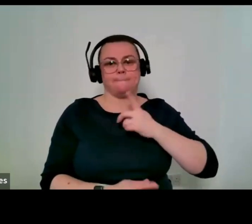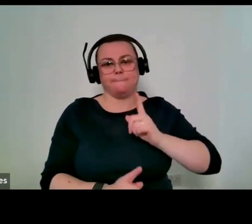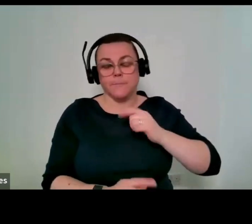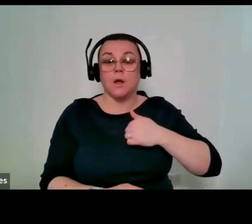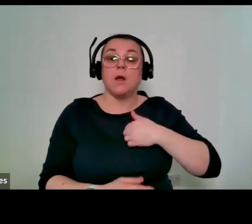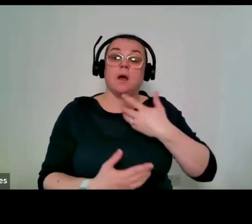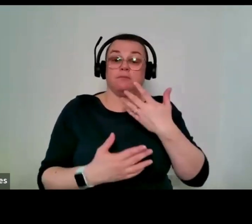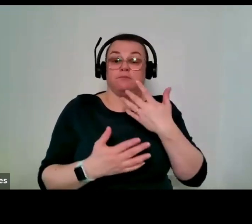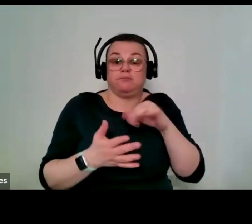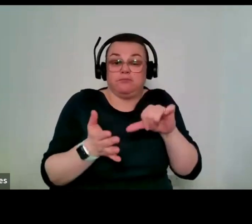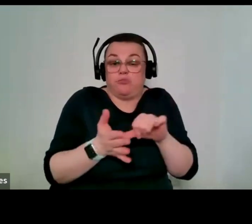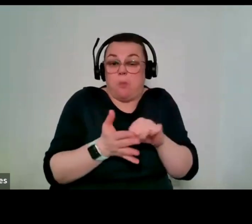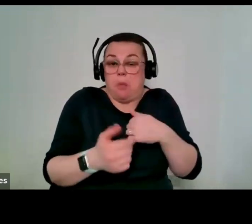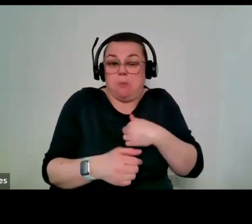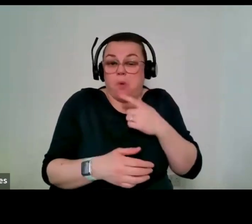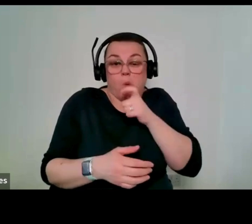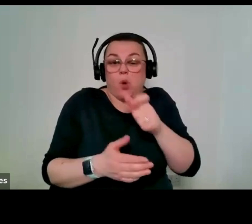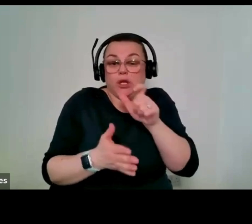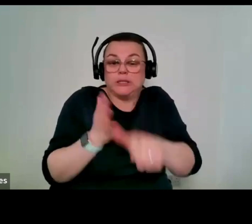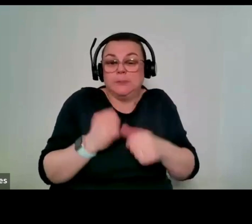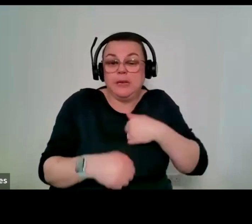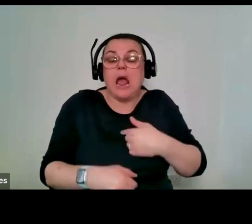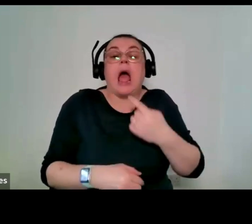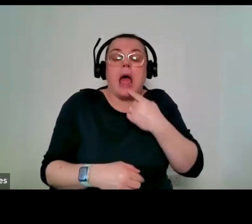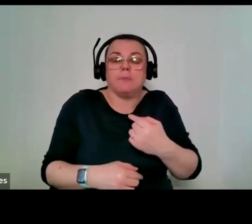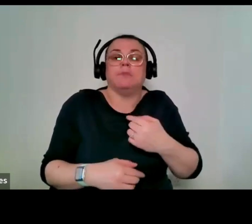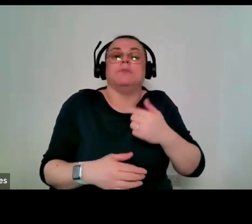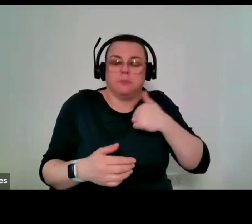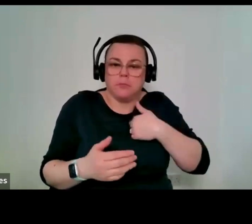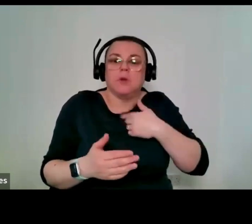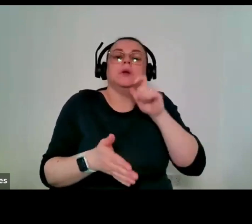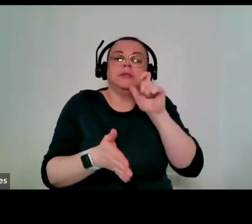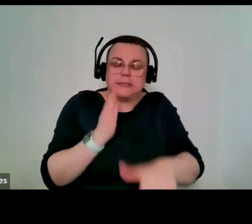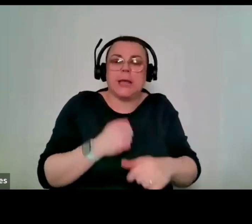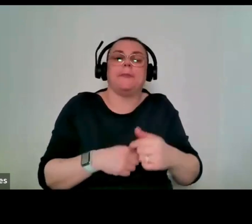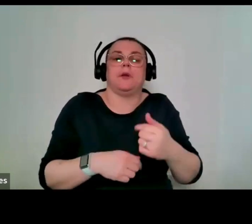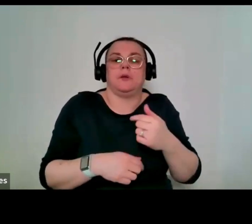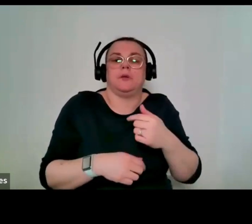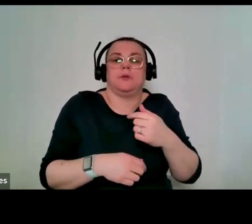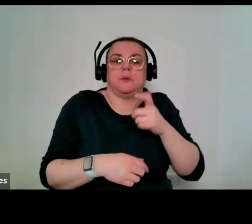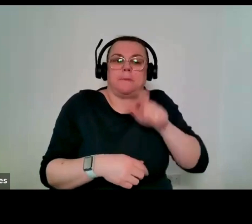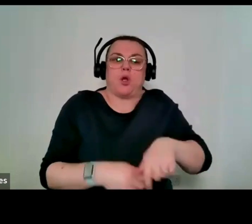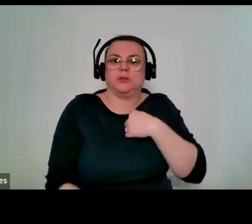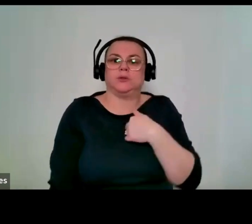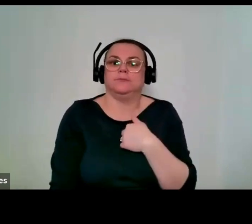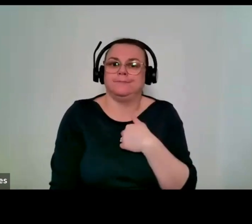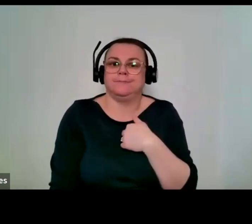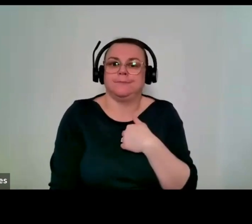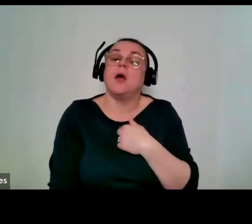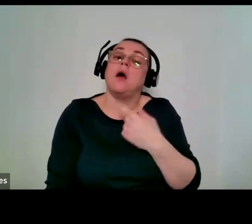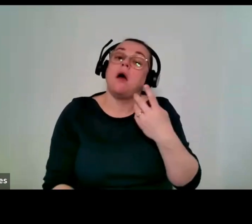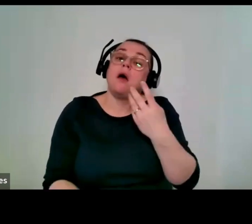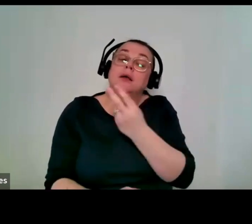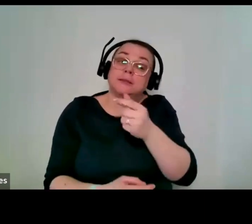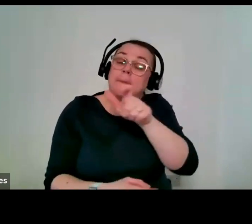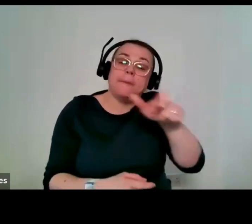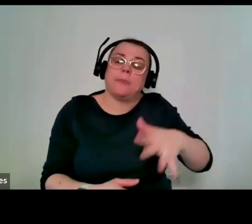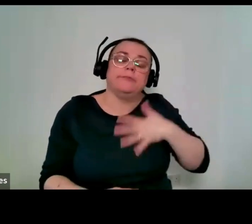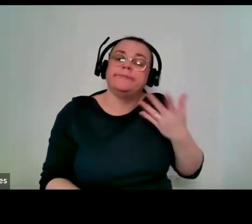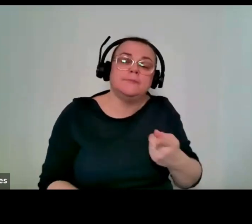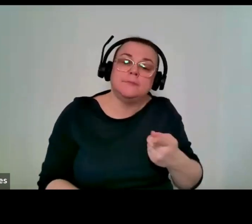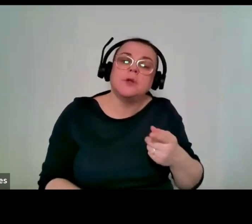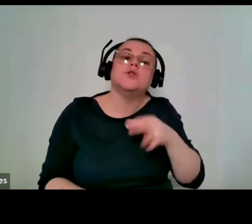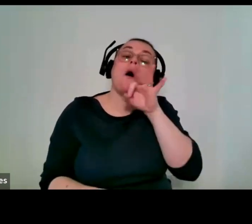problem with the word disability. I identify myself as a disabled person, but always ask them how they would